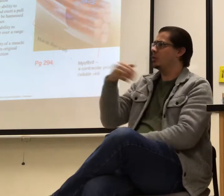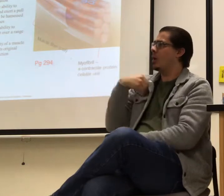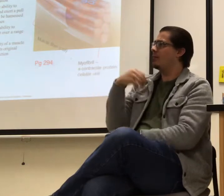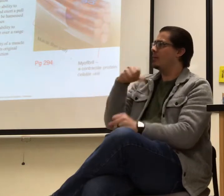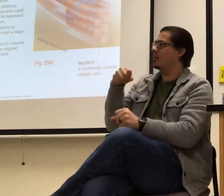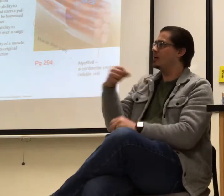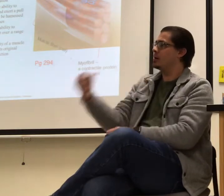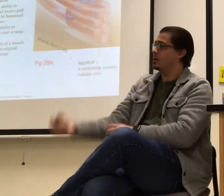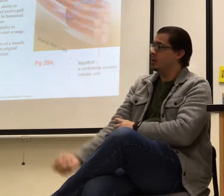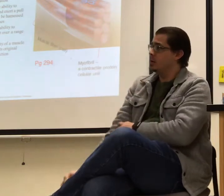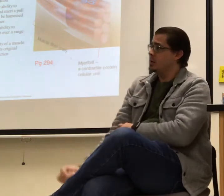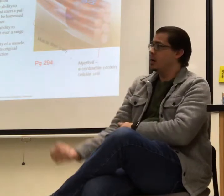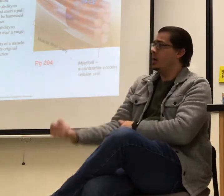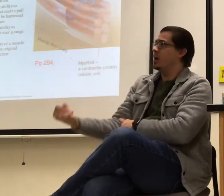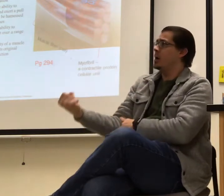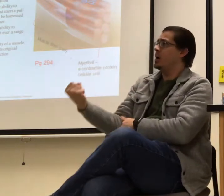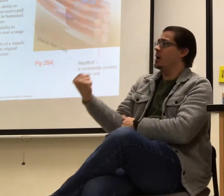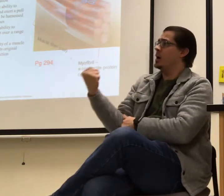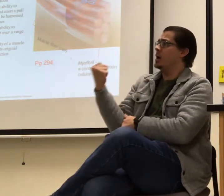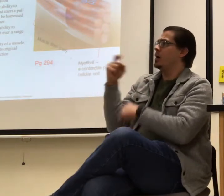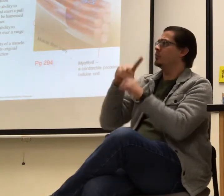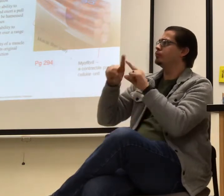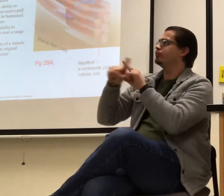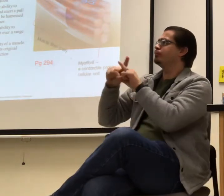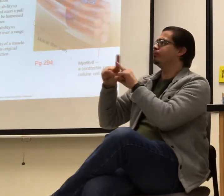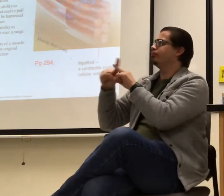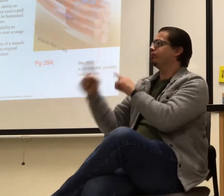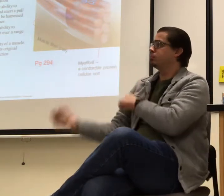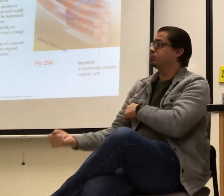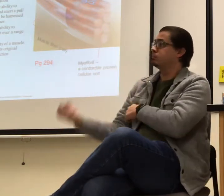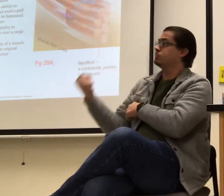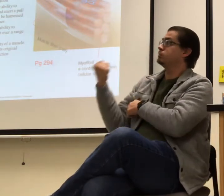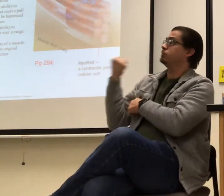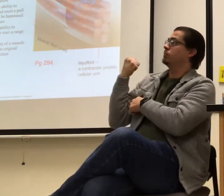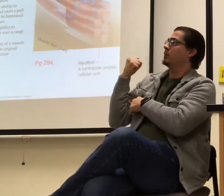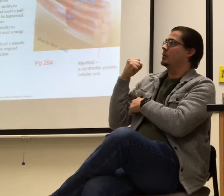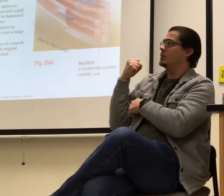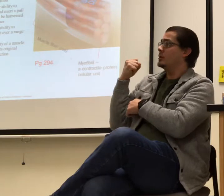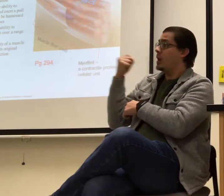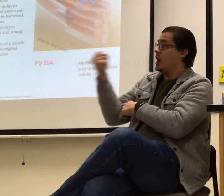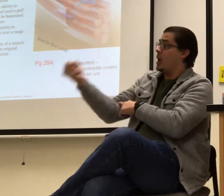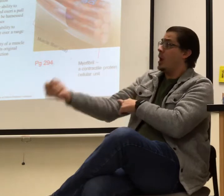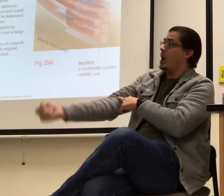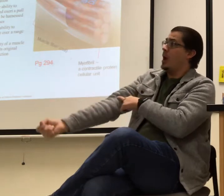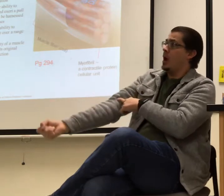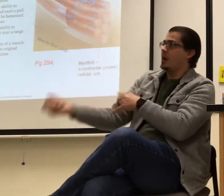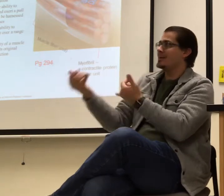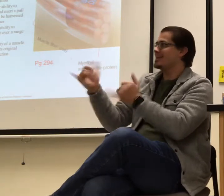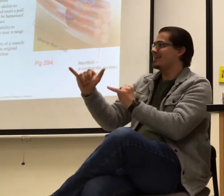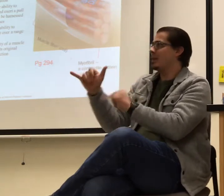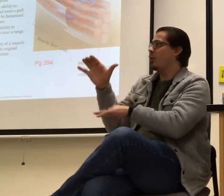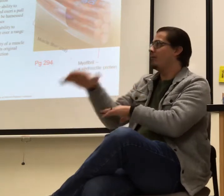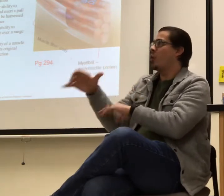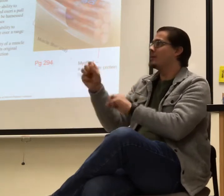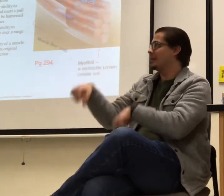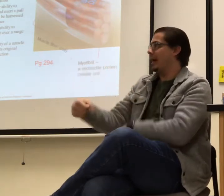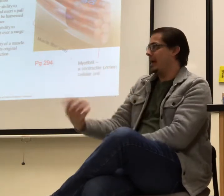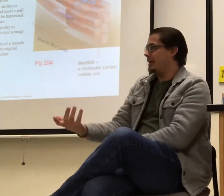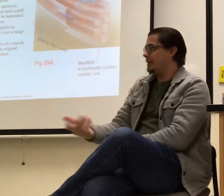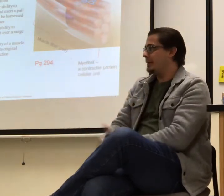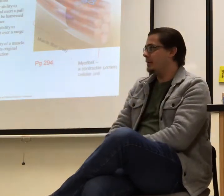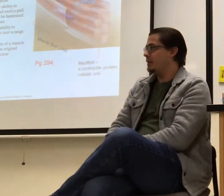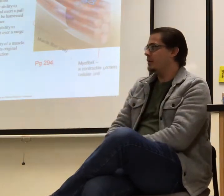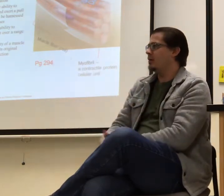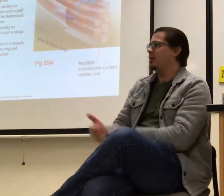contract over a range of lengths. Okay, and you can extend it all the way and still generate force.